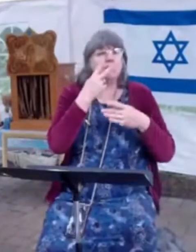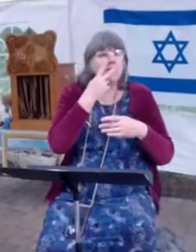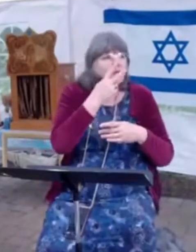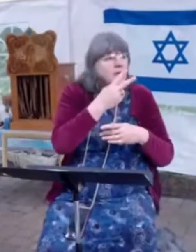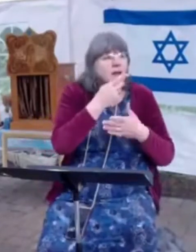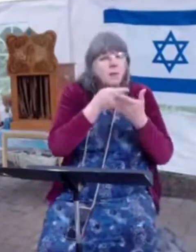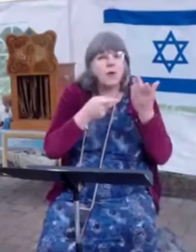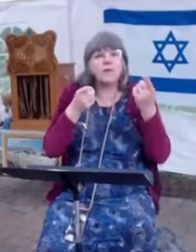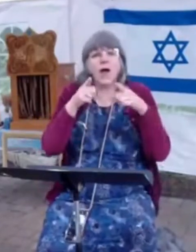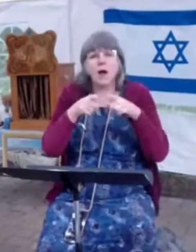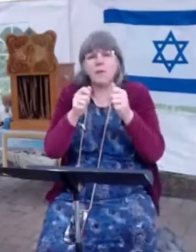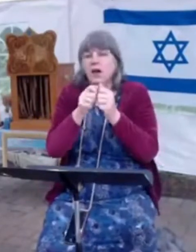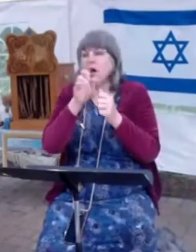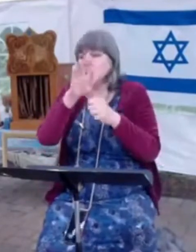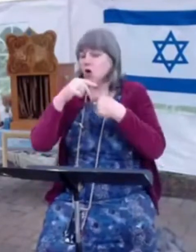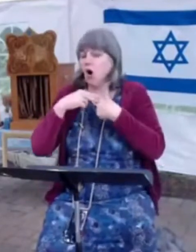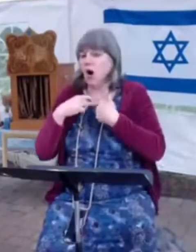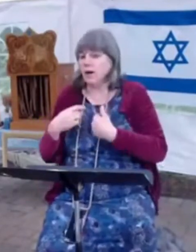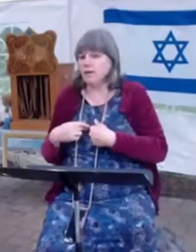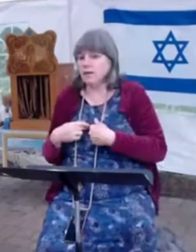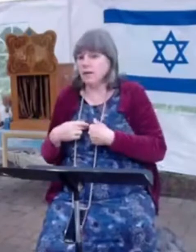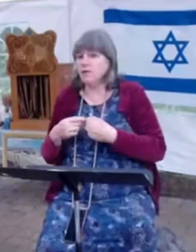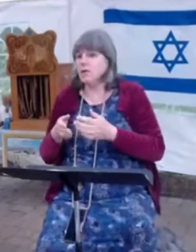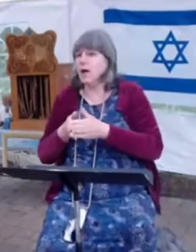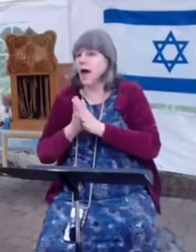He will demand an account.